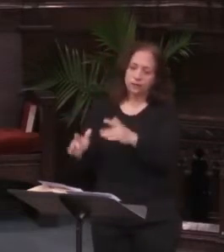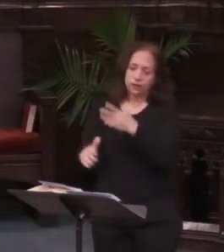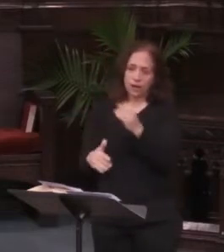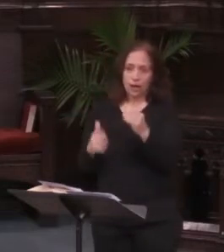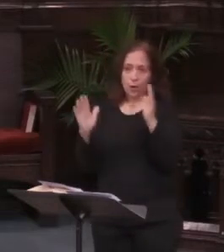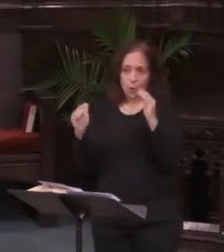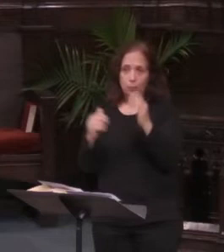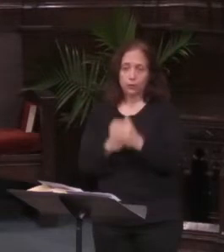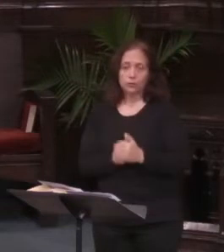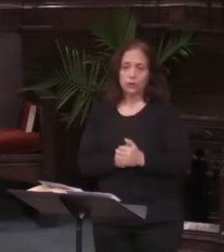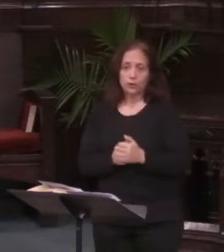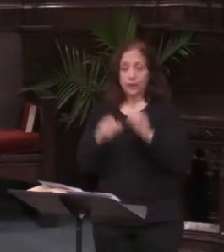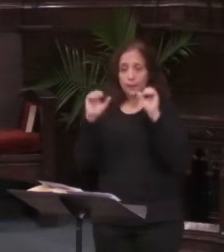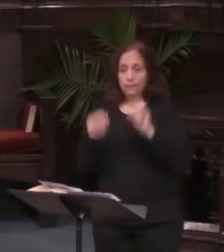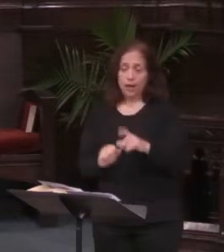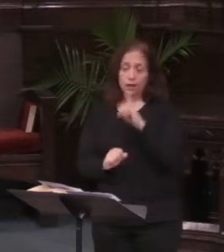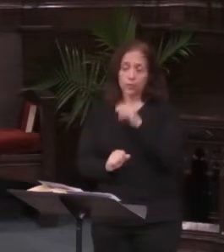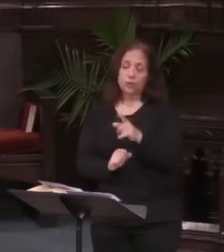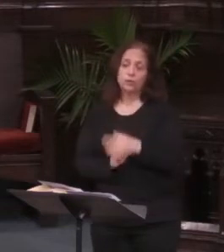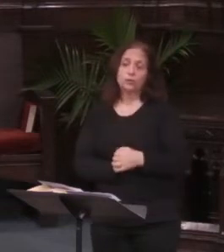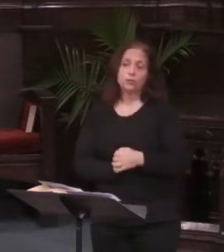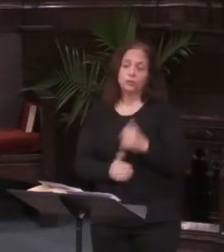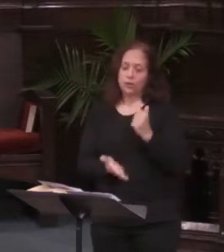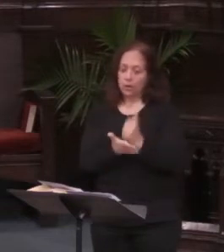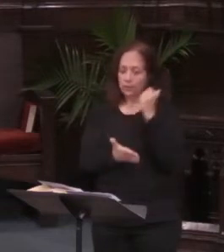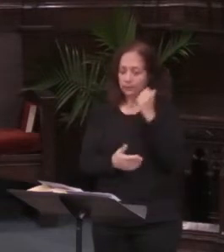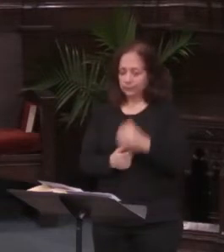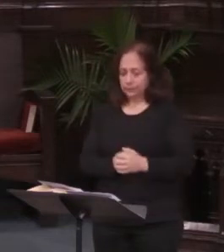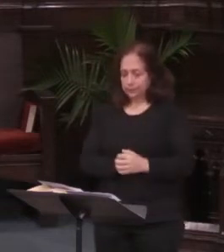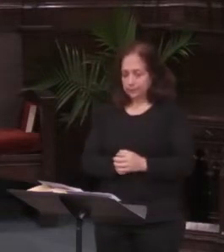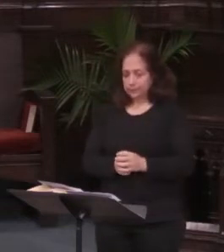hope. May it be so. Amen.